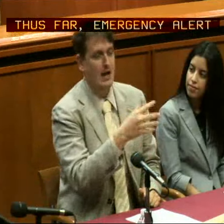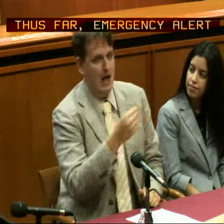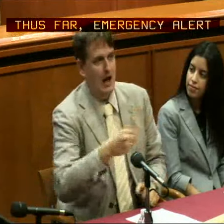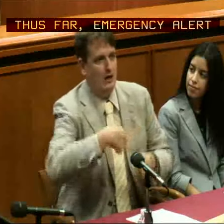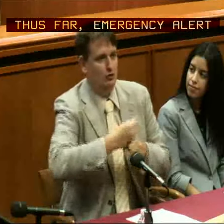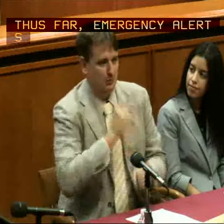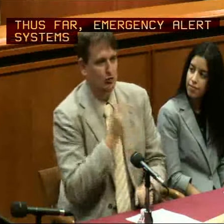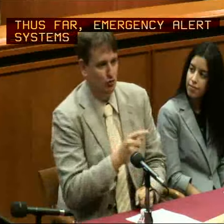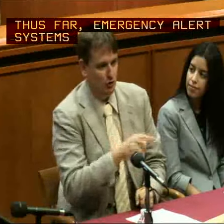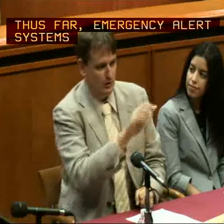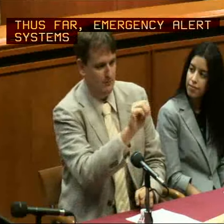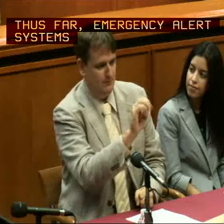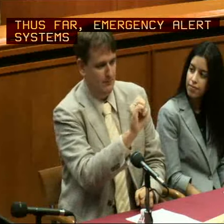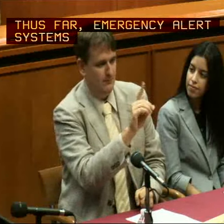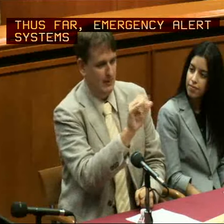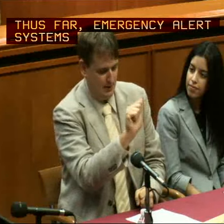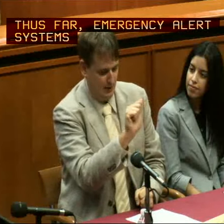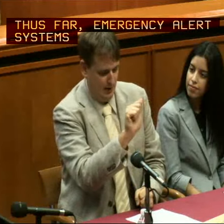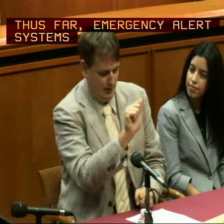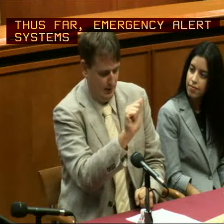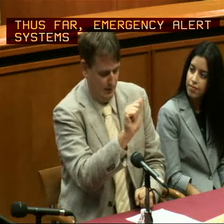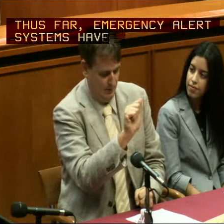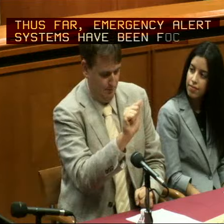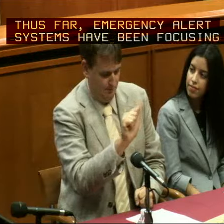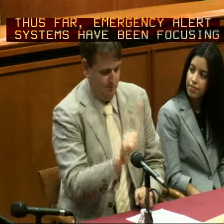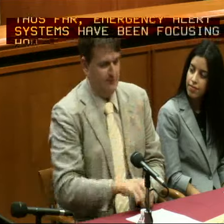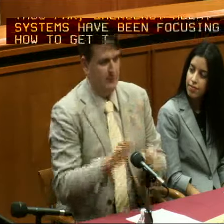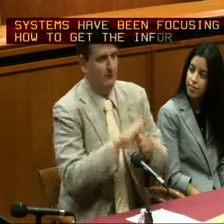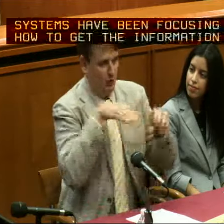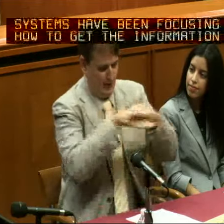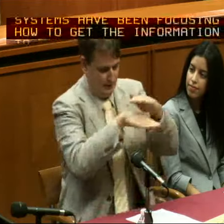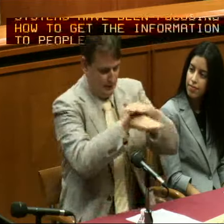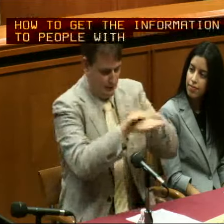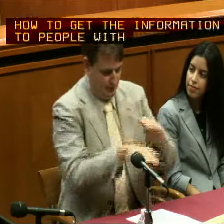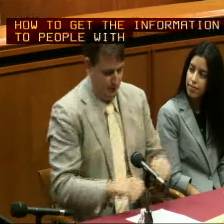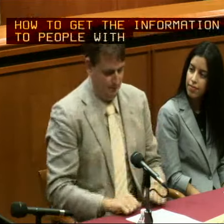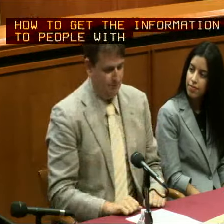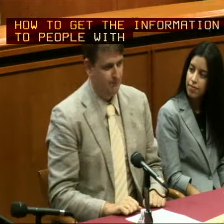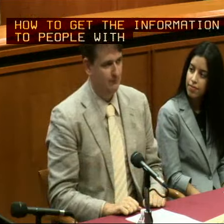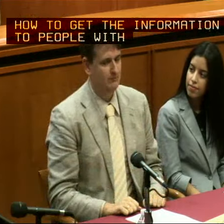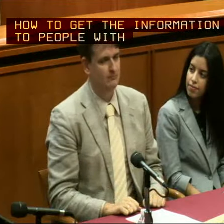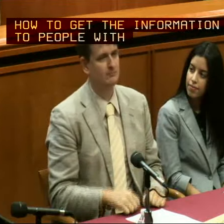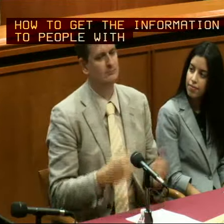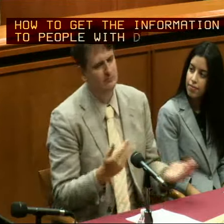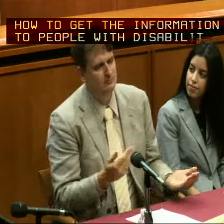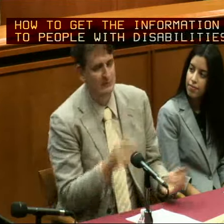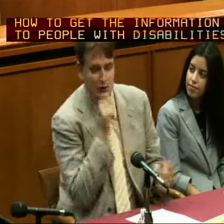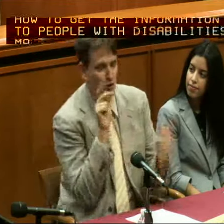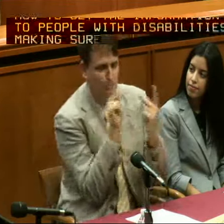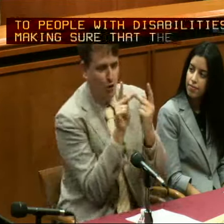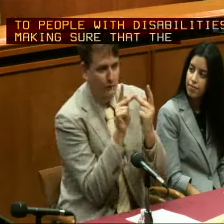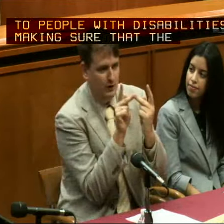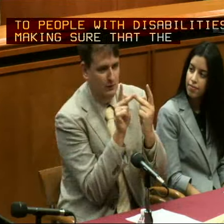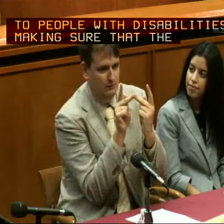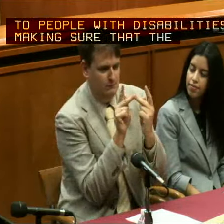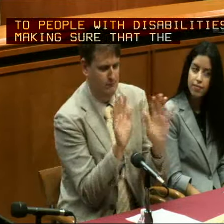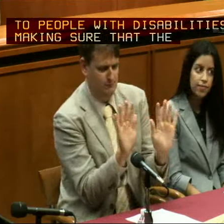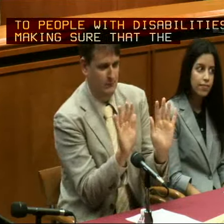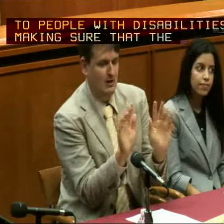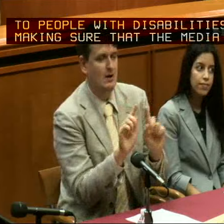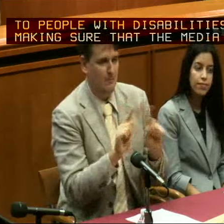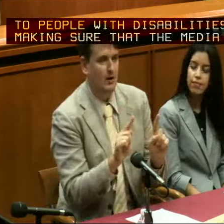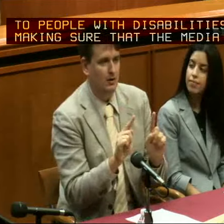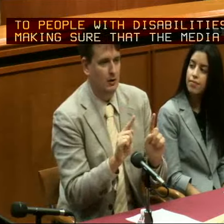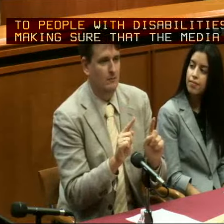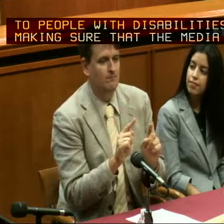with disabilities and making sure that the media in which the information is presented is accessible. Although not